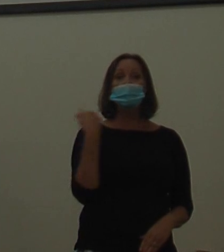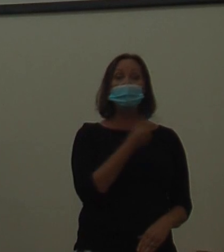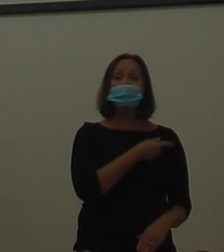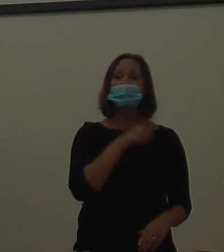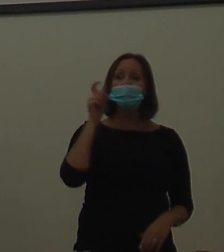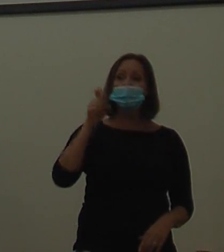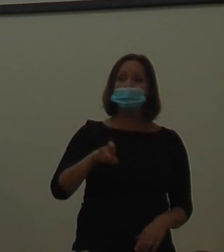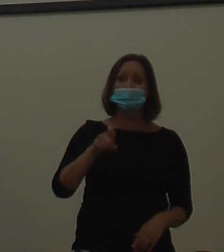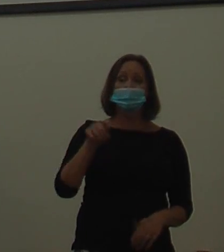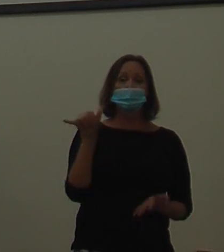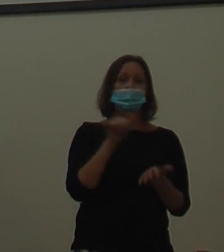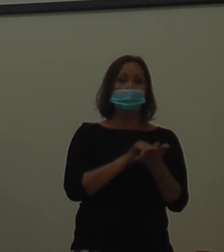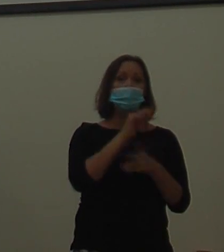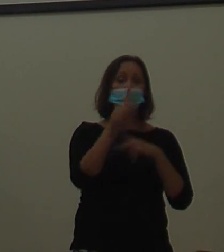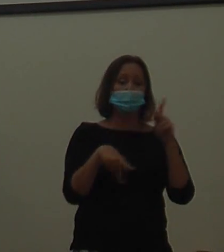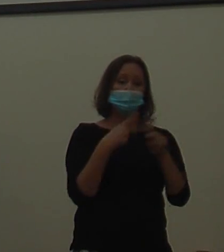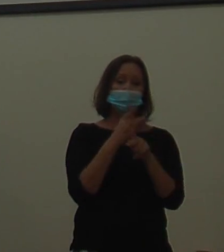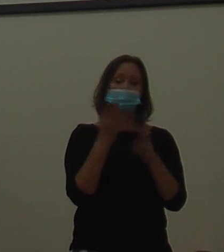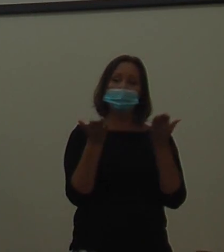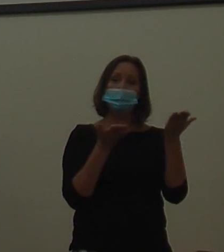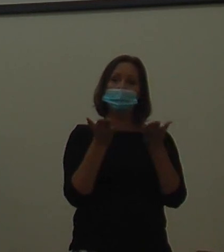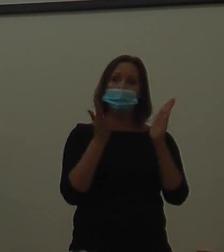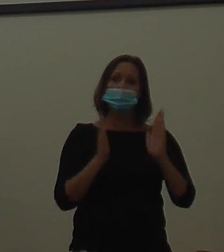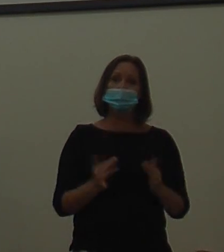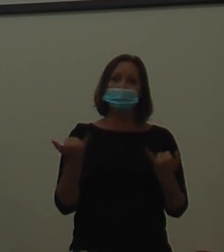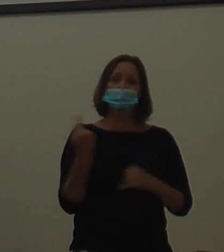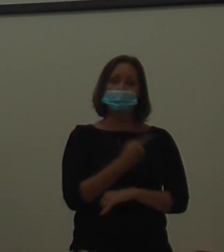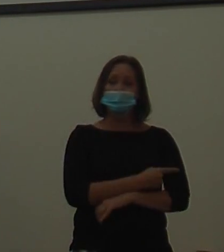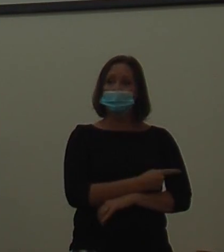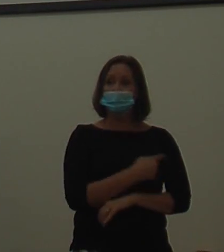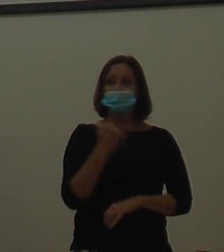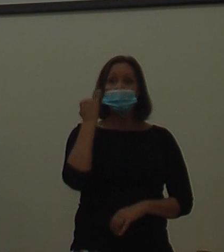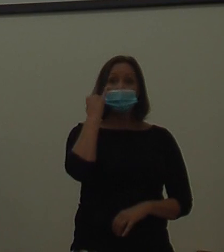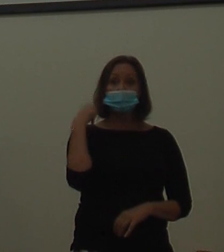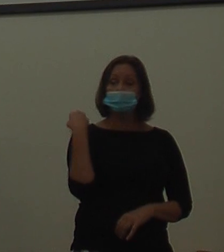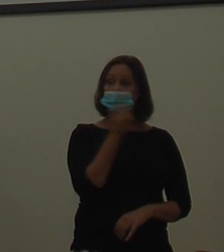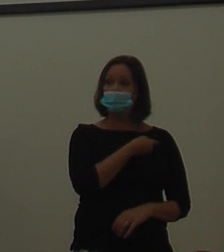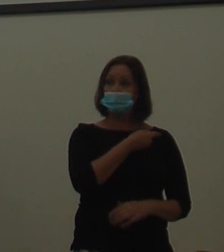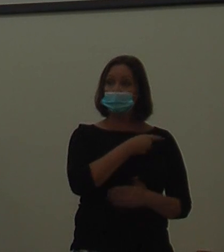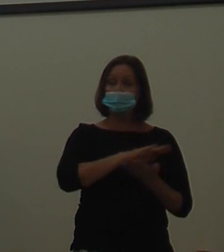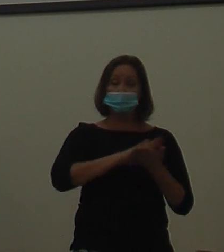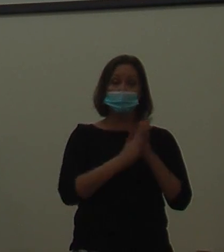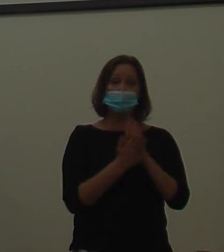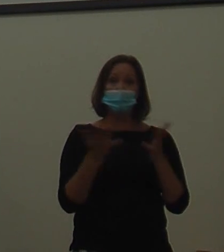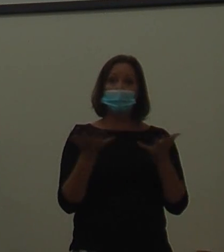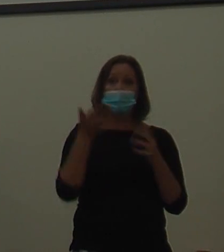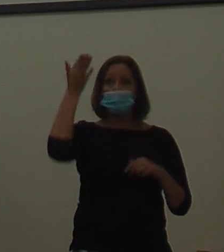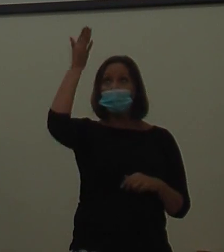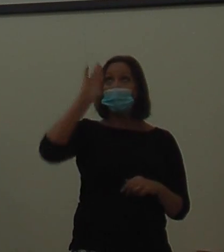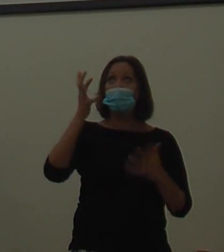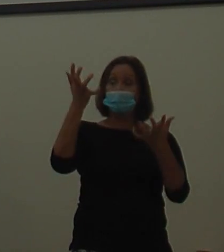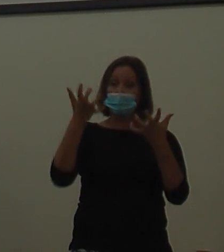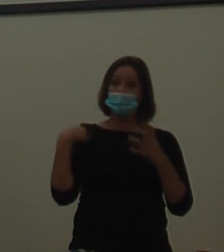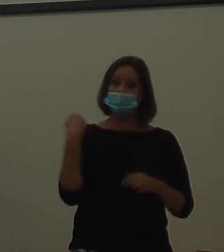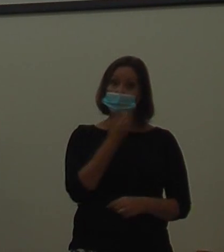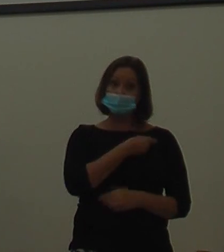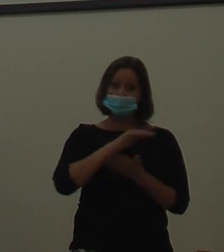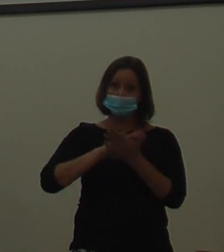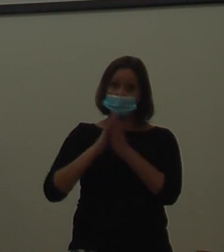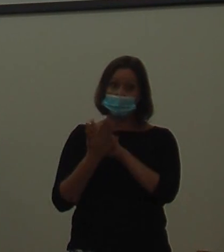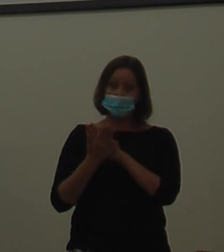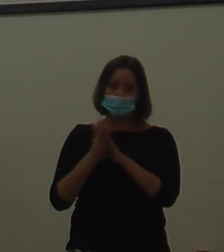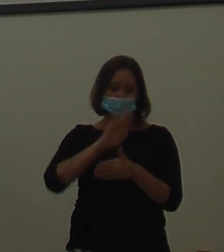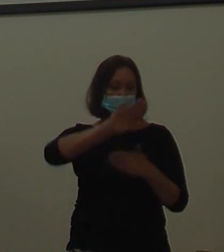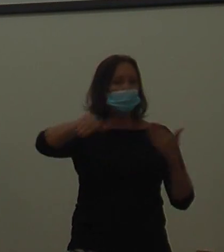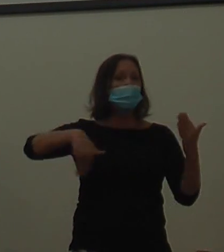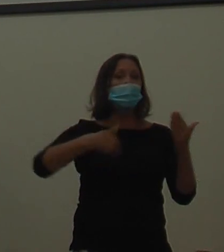then. If we're going to be what God wants us to be, We've got to give it all to Him.